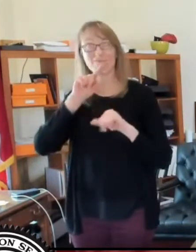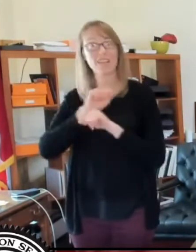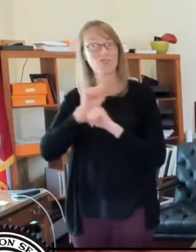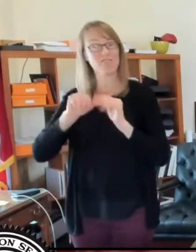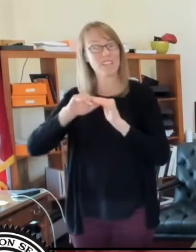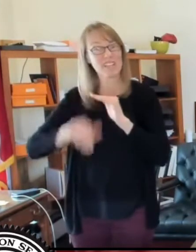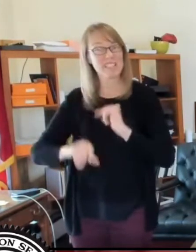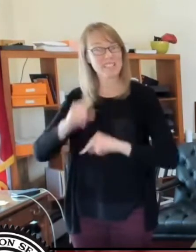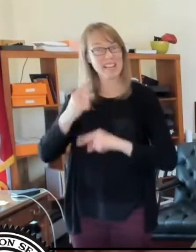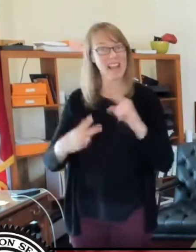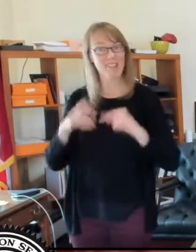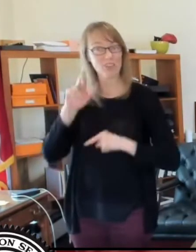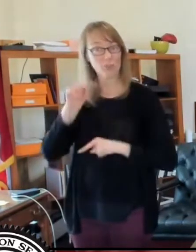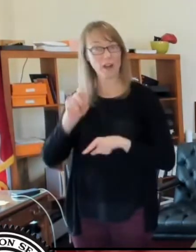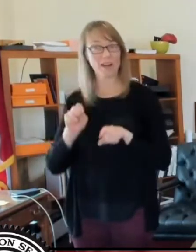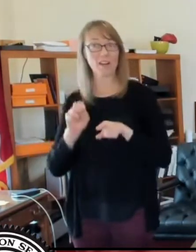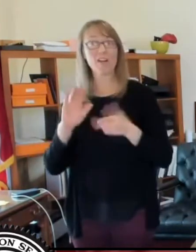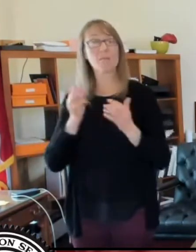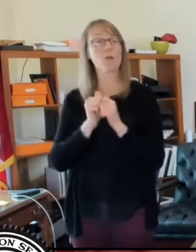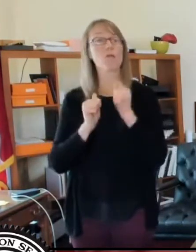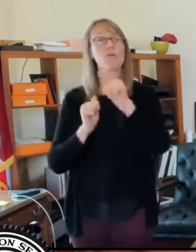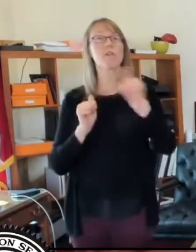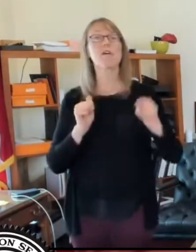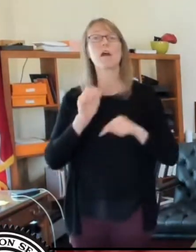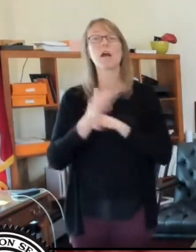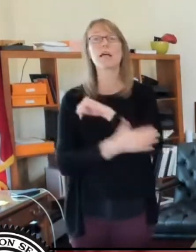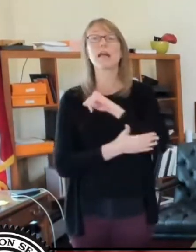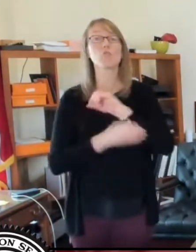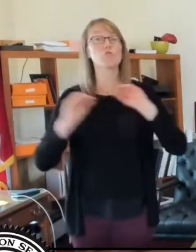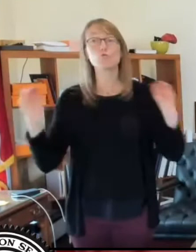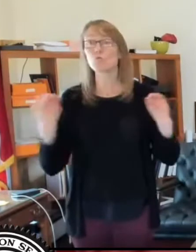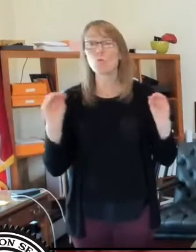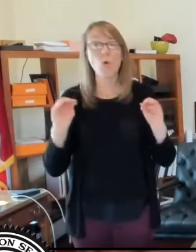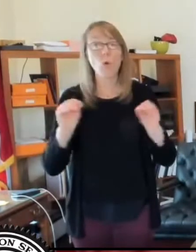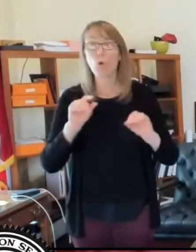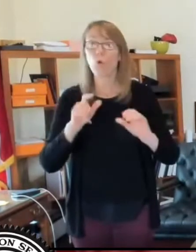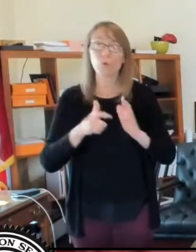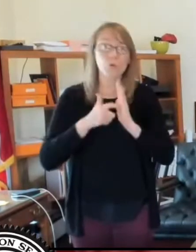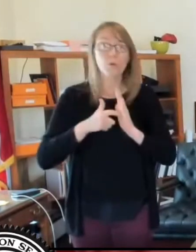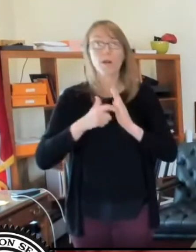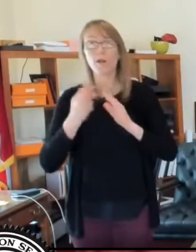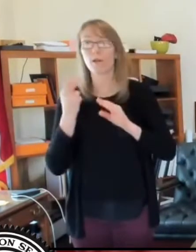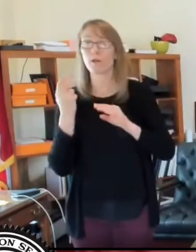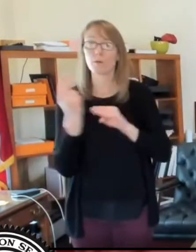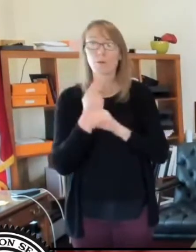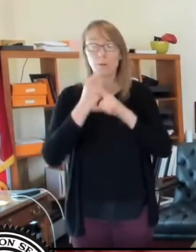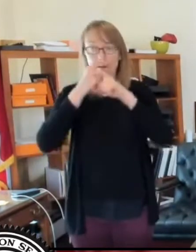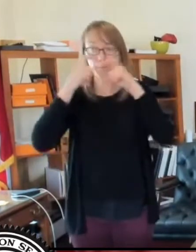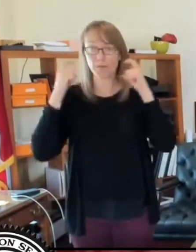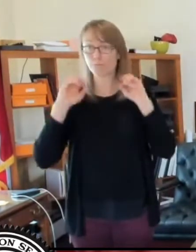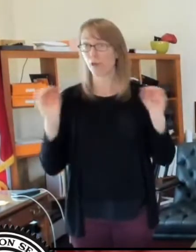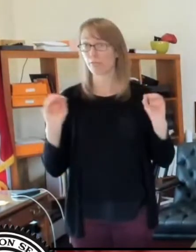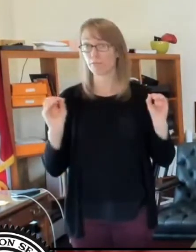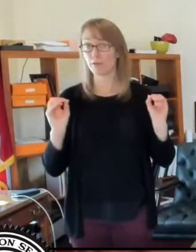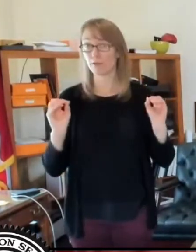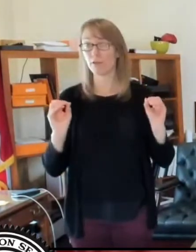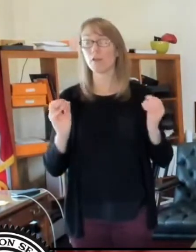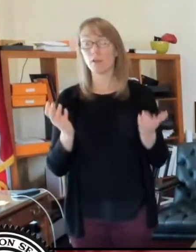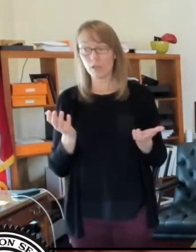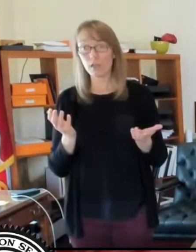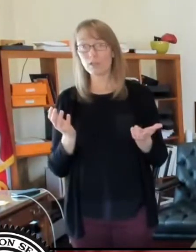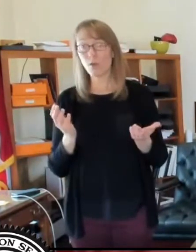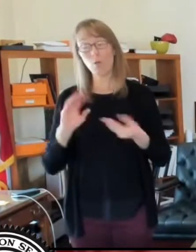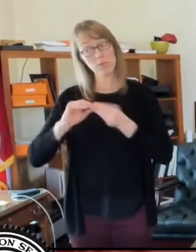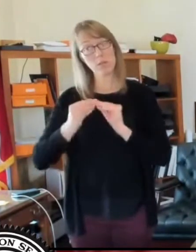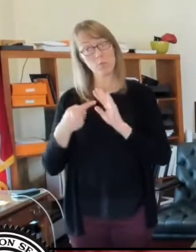some cases, than the counties that did not have a mask mandate. So we think it's very